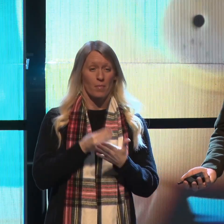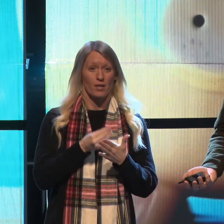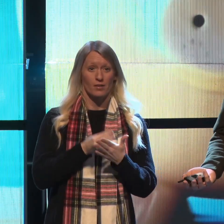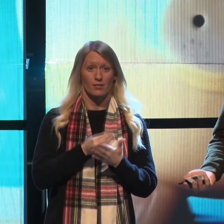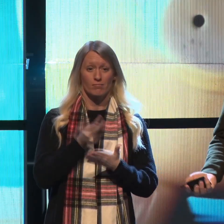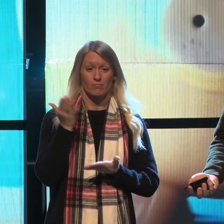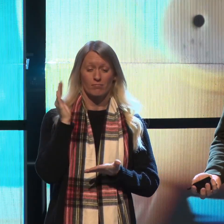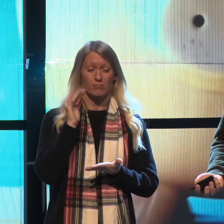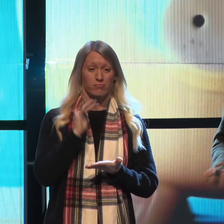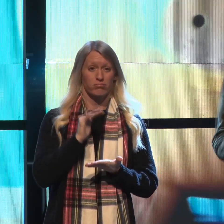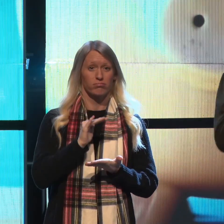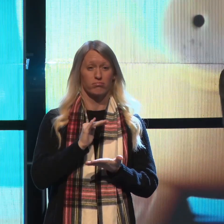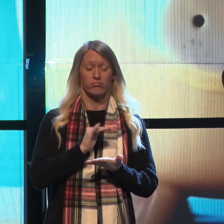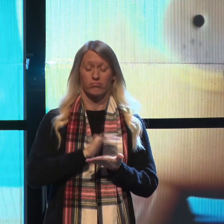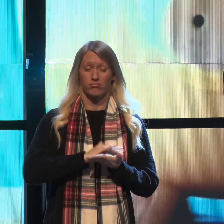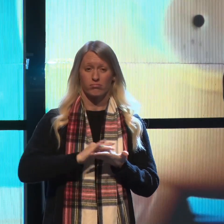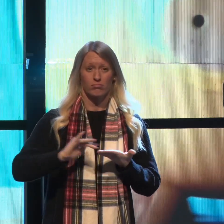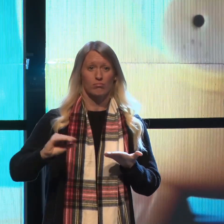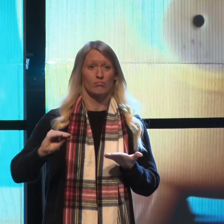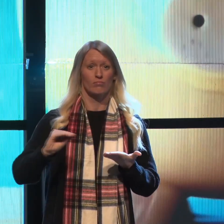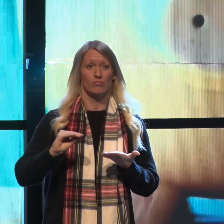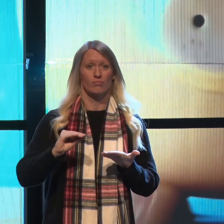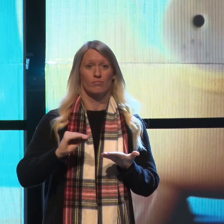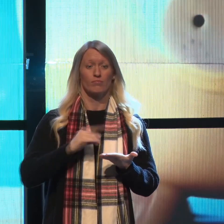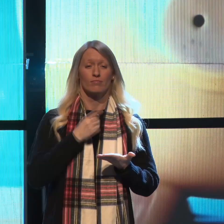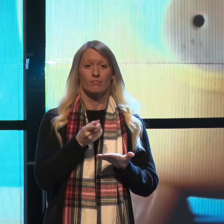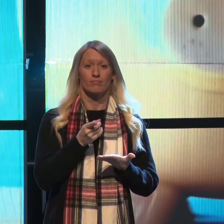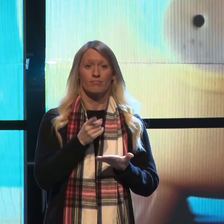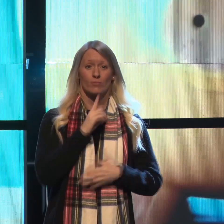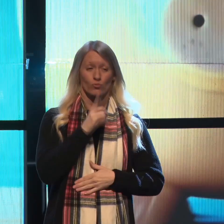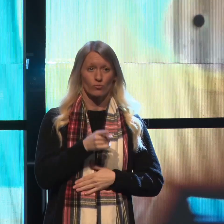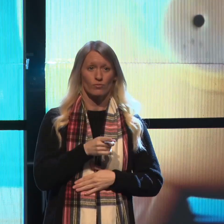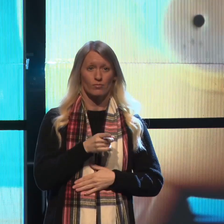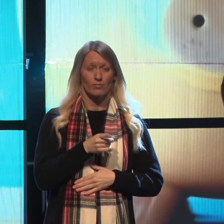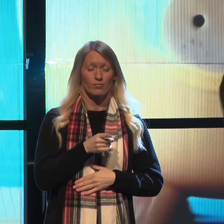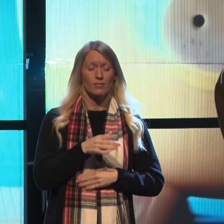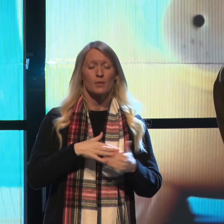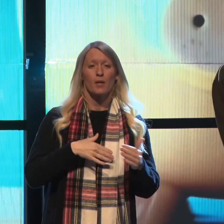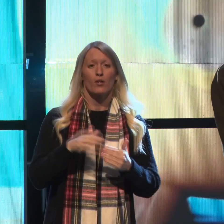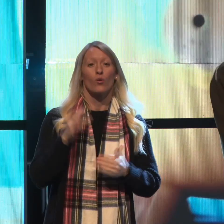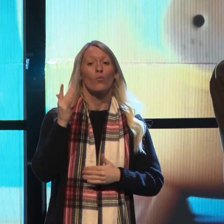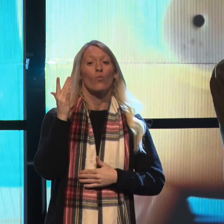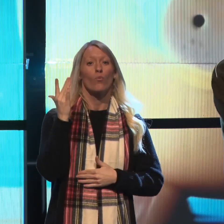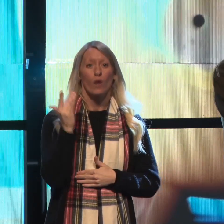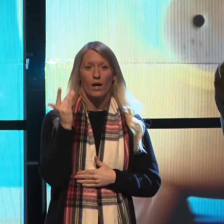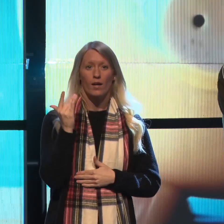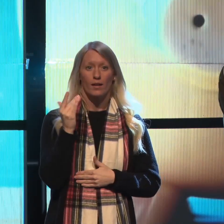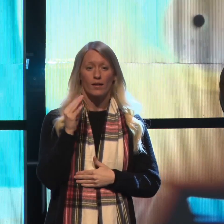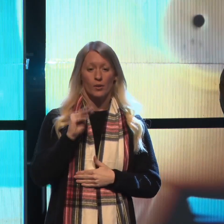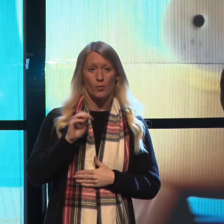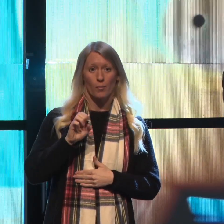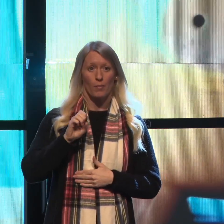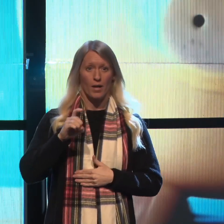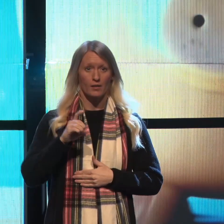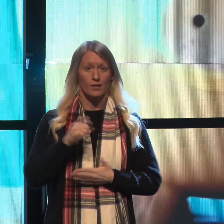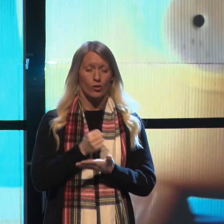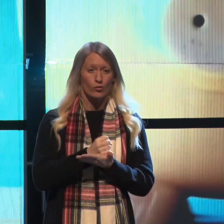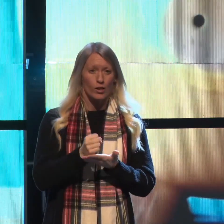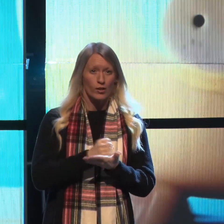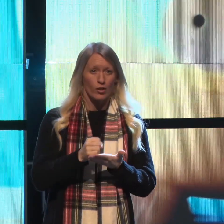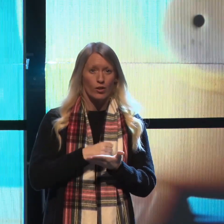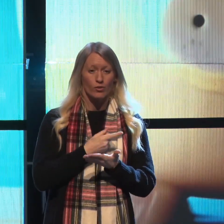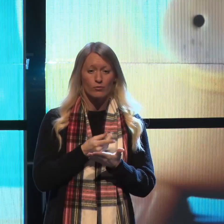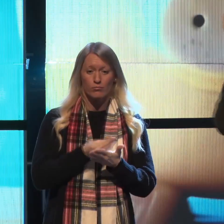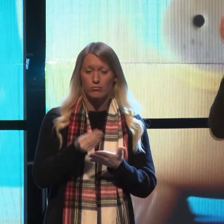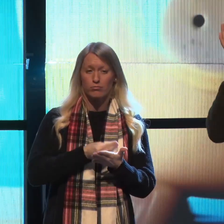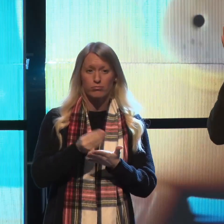it. Regardless of why you max them out, like I'm not offering judgment on that, you doing that. Maybe you did that for